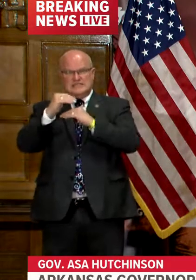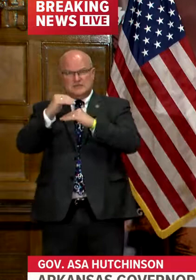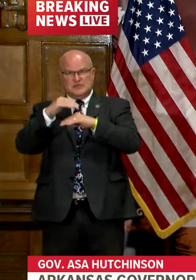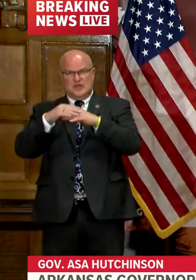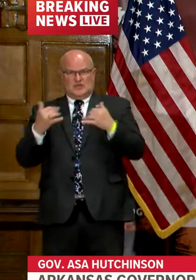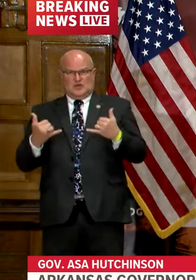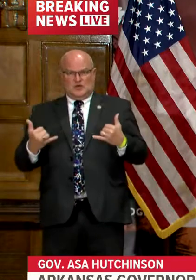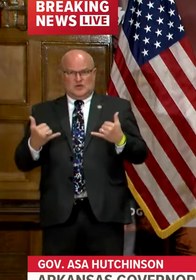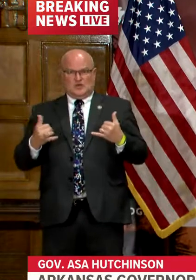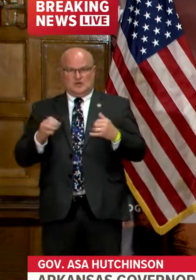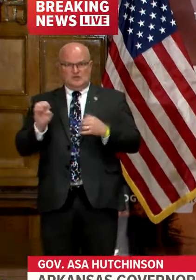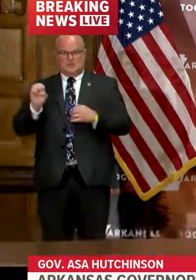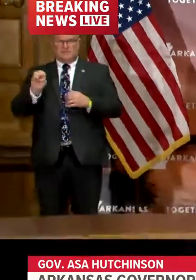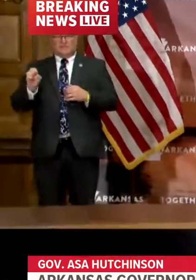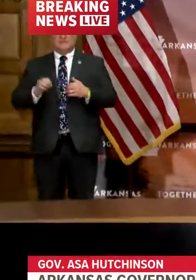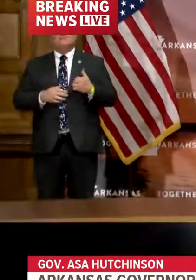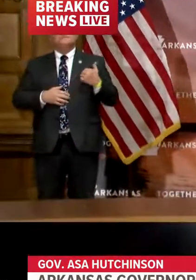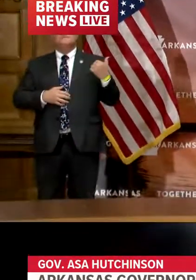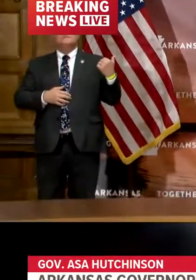current emergency?